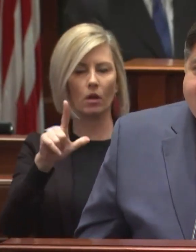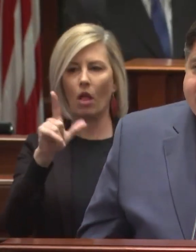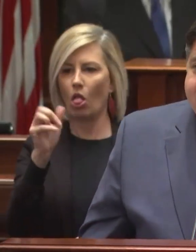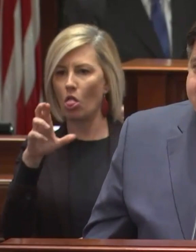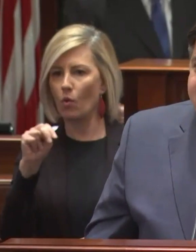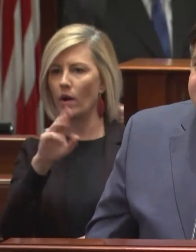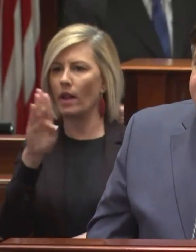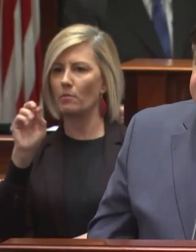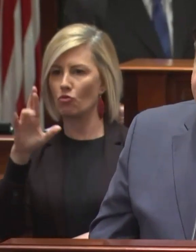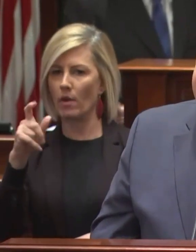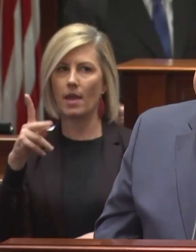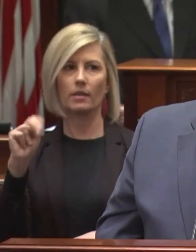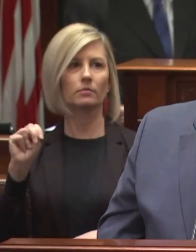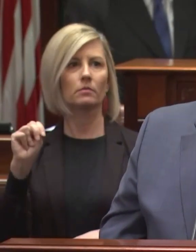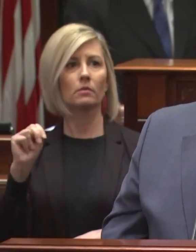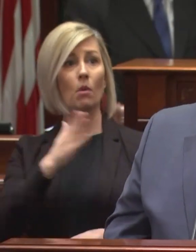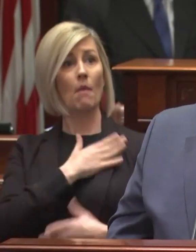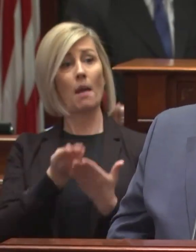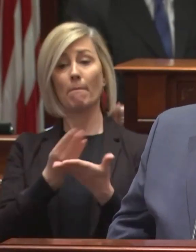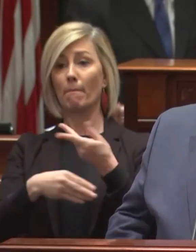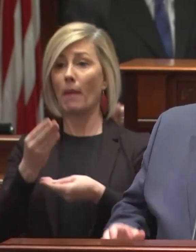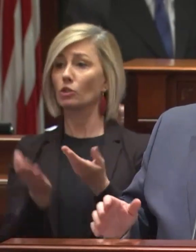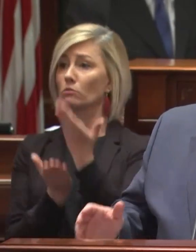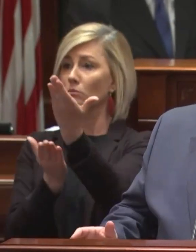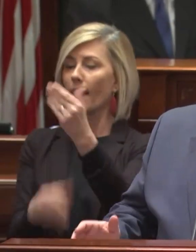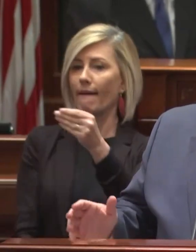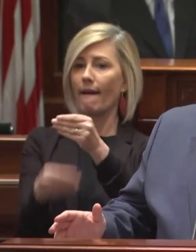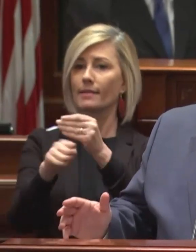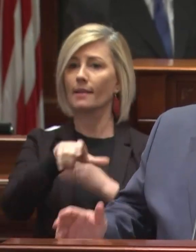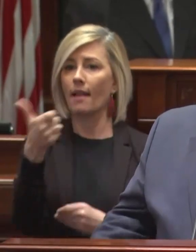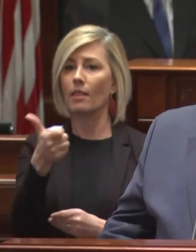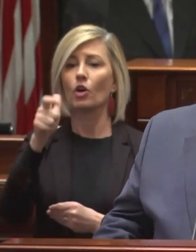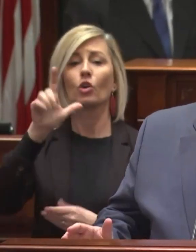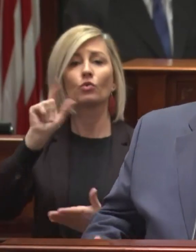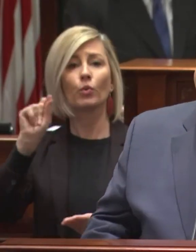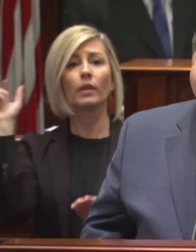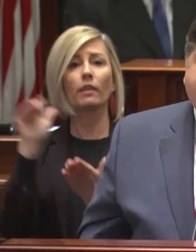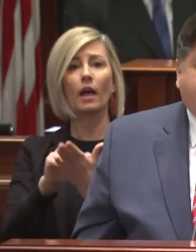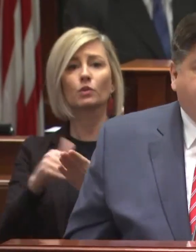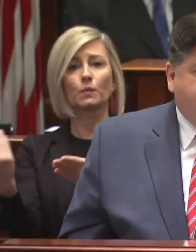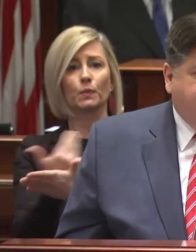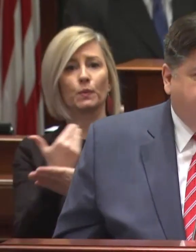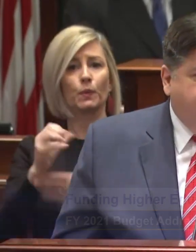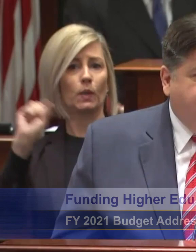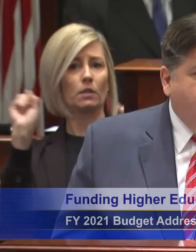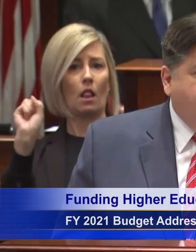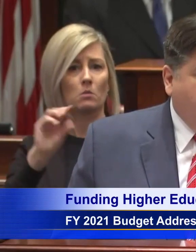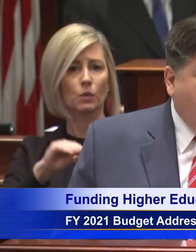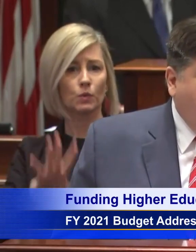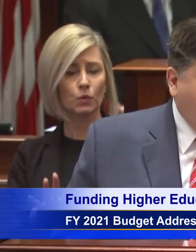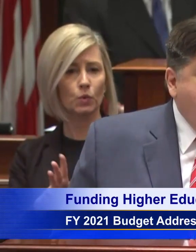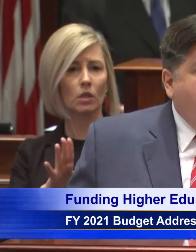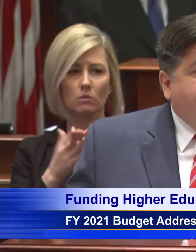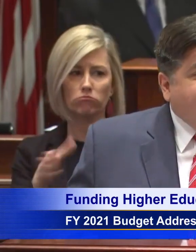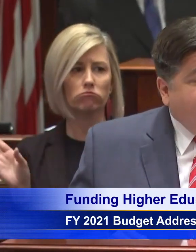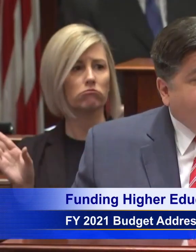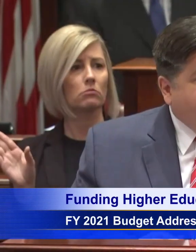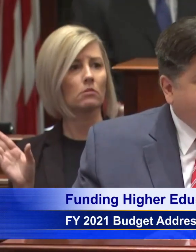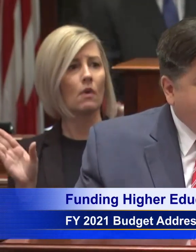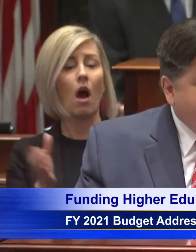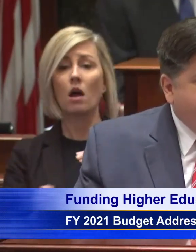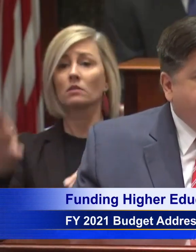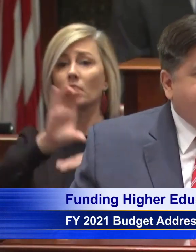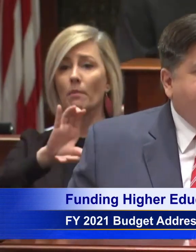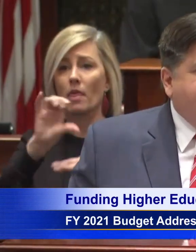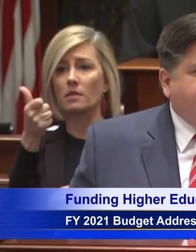and Brandon. So my budget proposal adds another 20,000 new scholarship students overall, on top